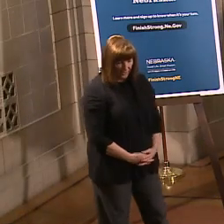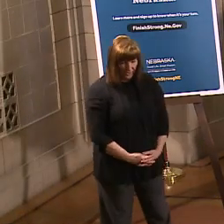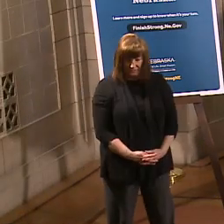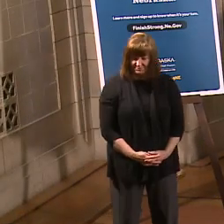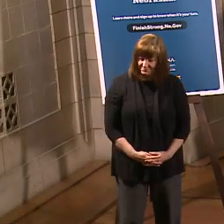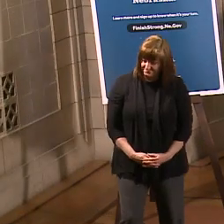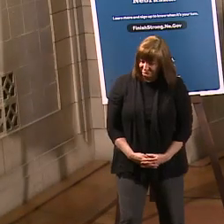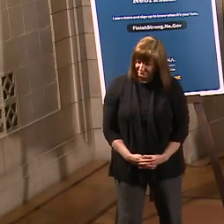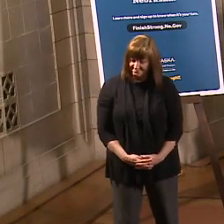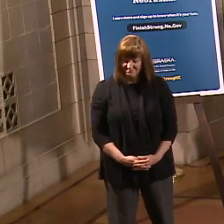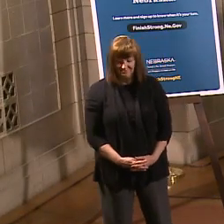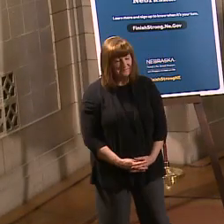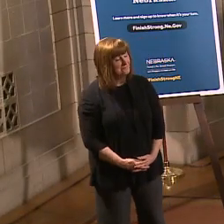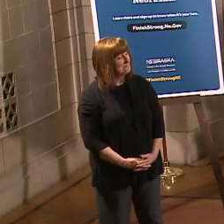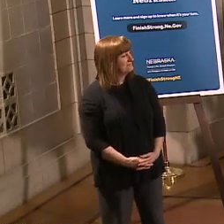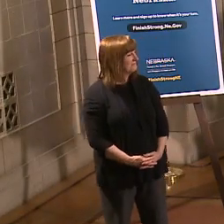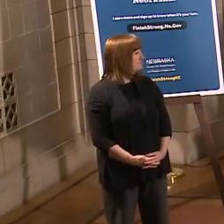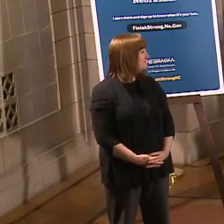appreciate you being here.